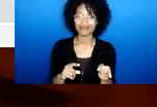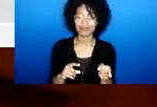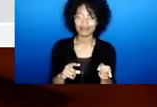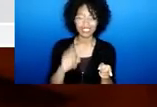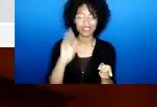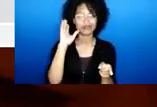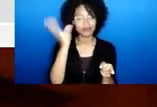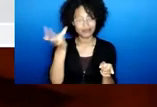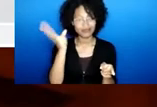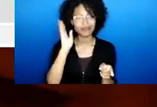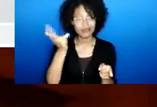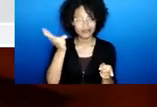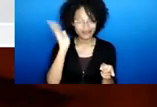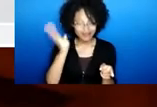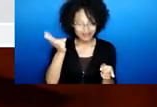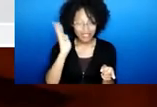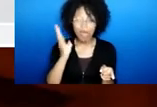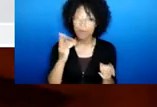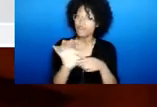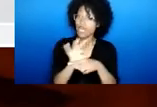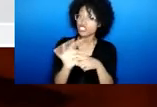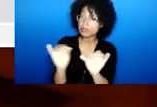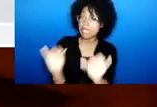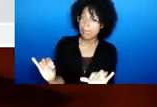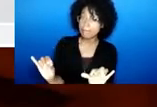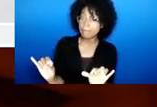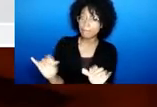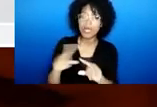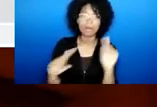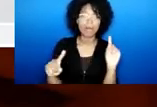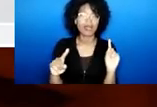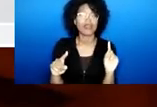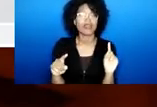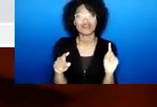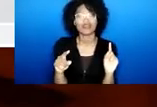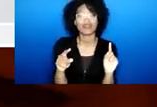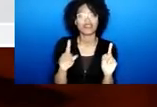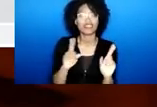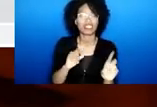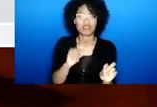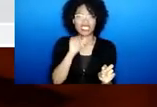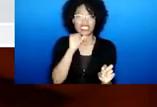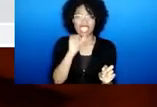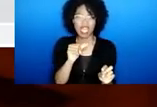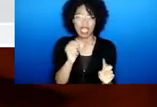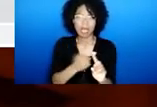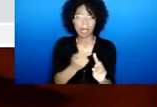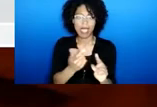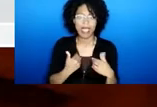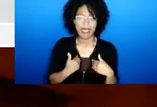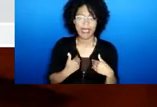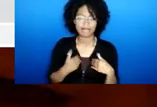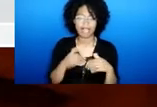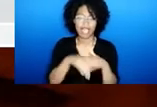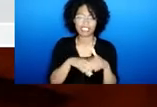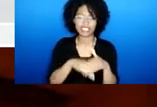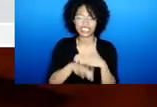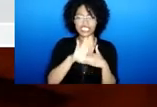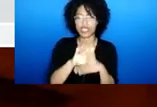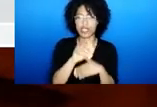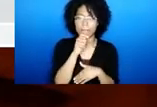exist. This session format, attendees do not automatically have access to their microphone and